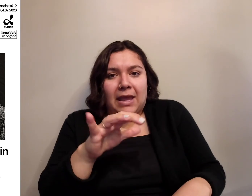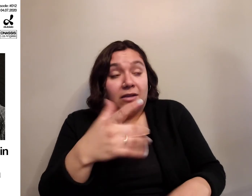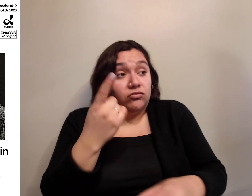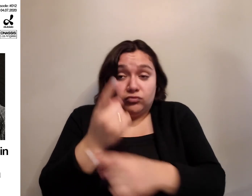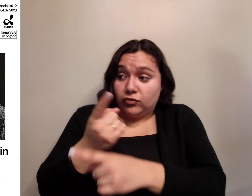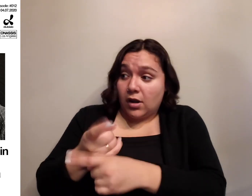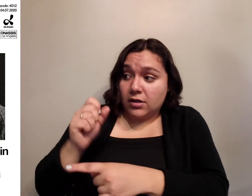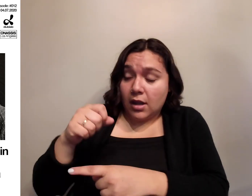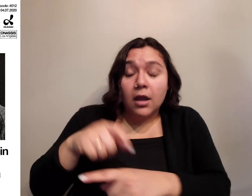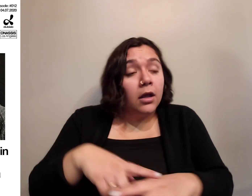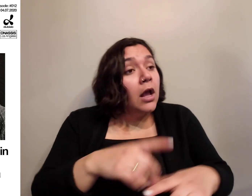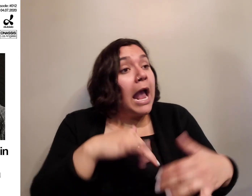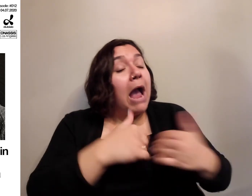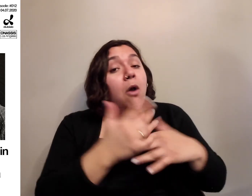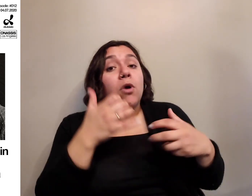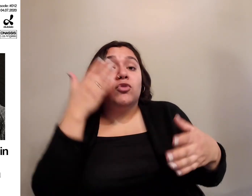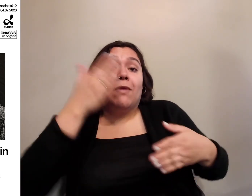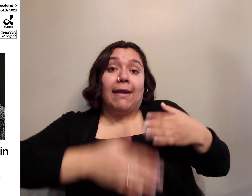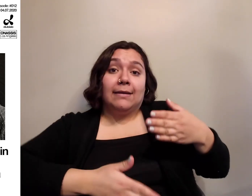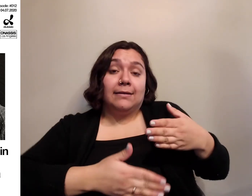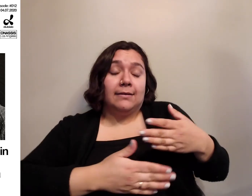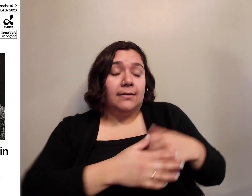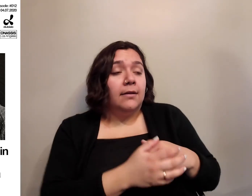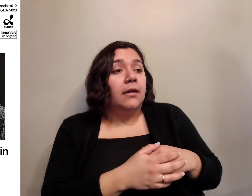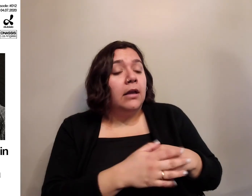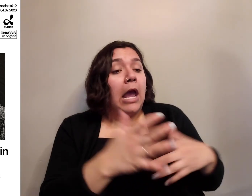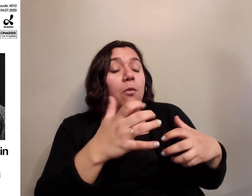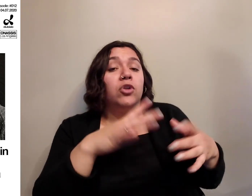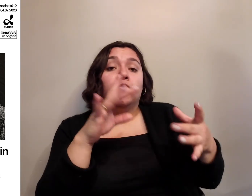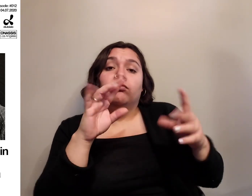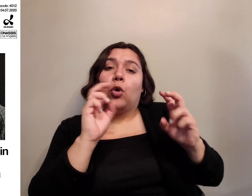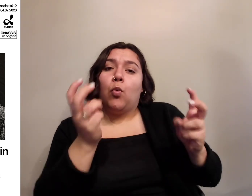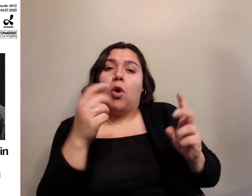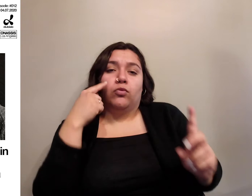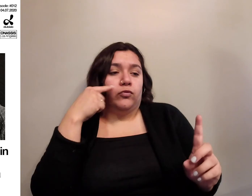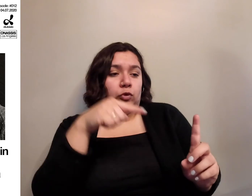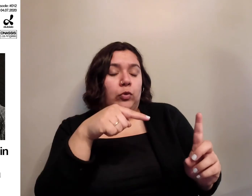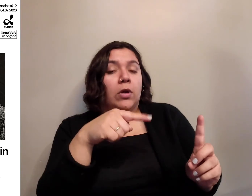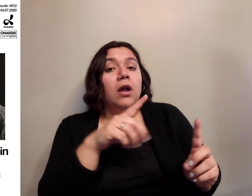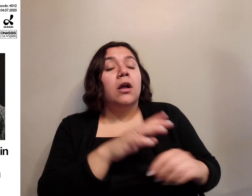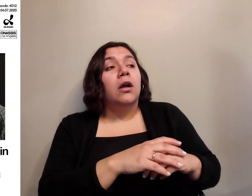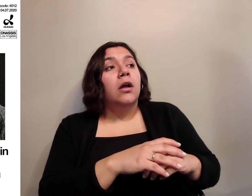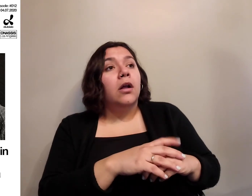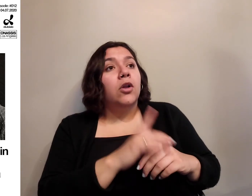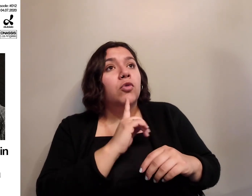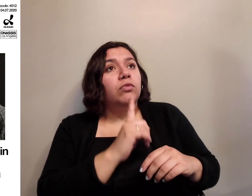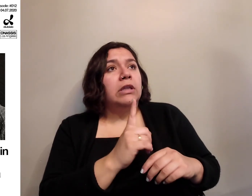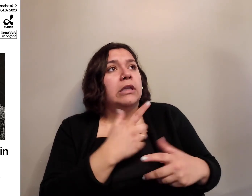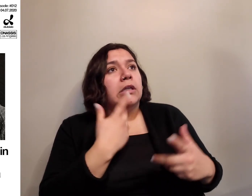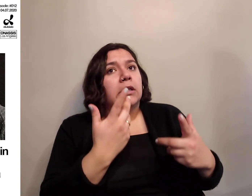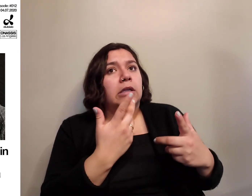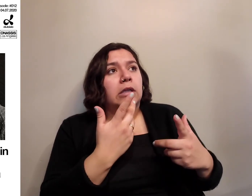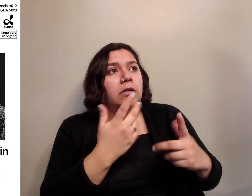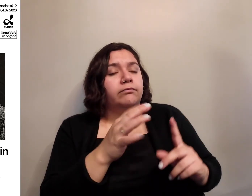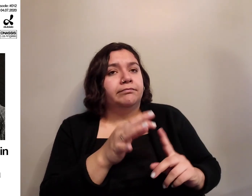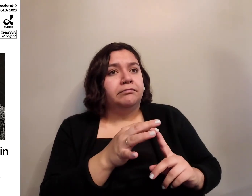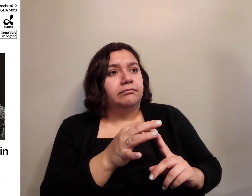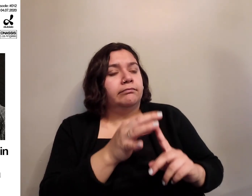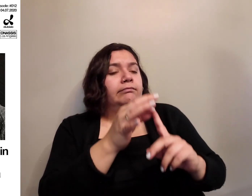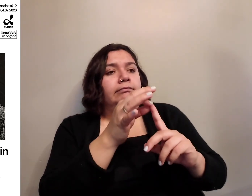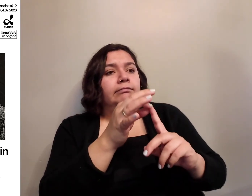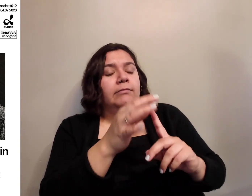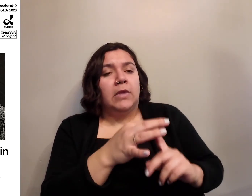which I would like to end is by quoting back to you the extraordinary epigraph you